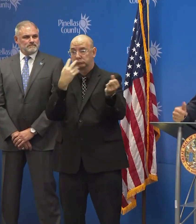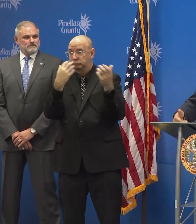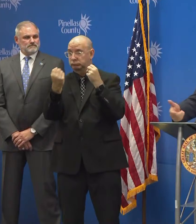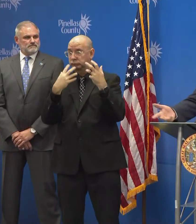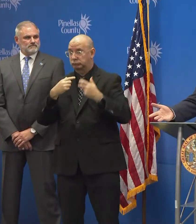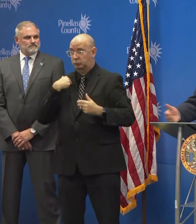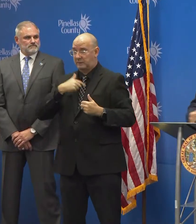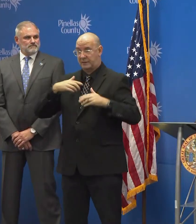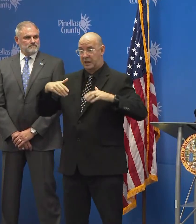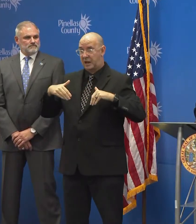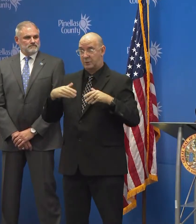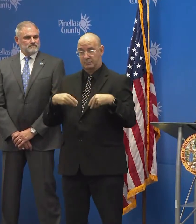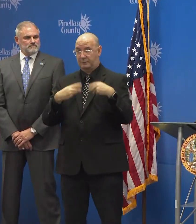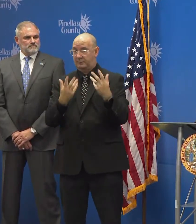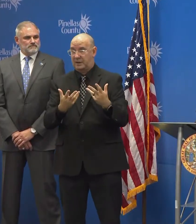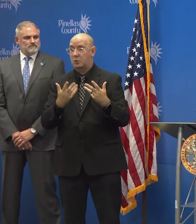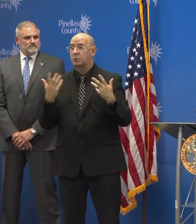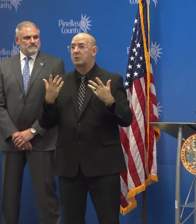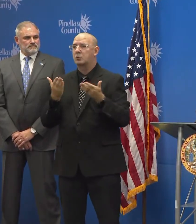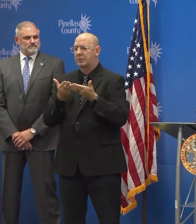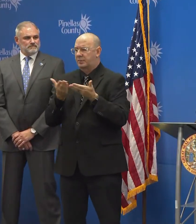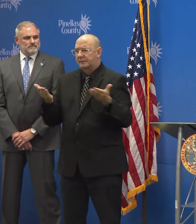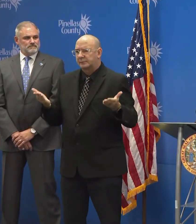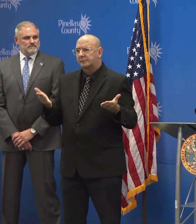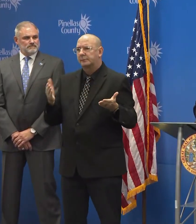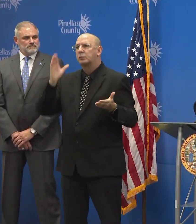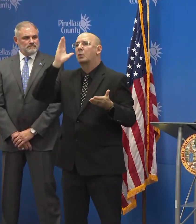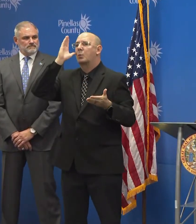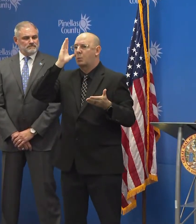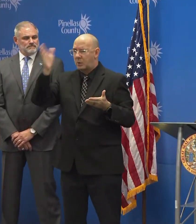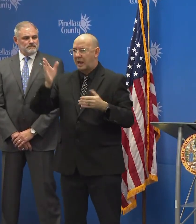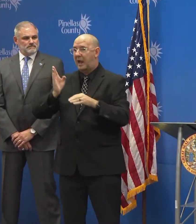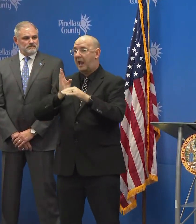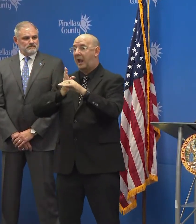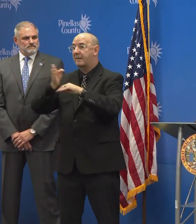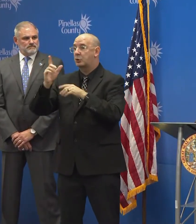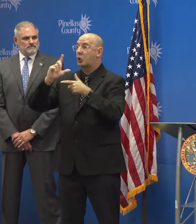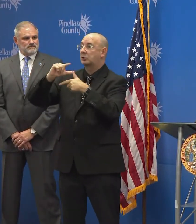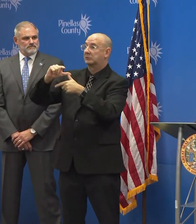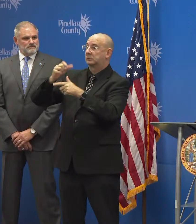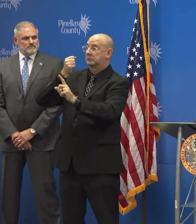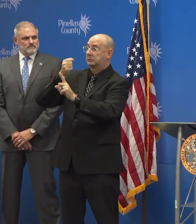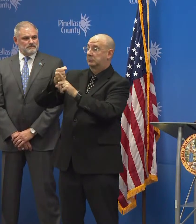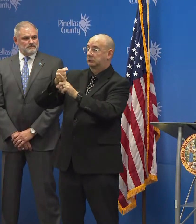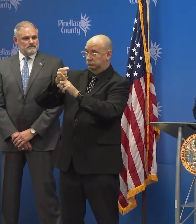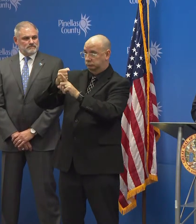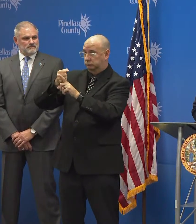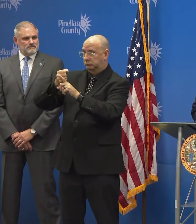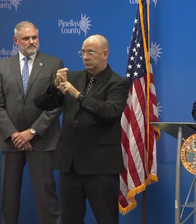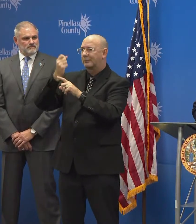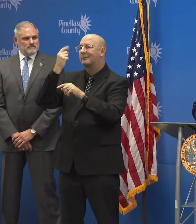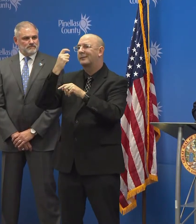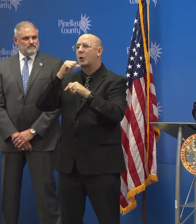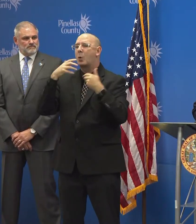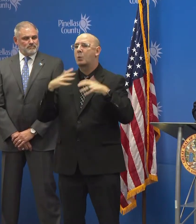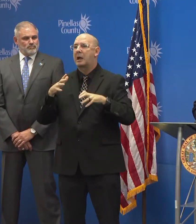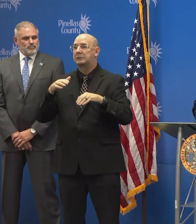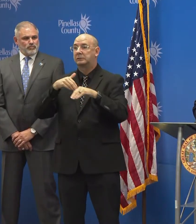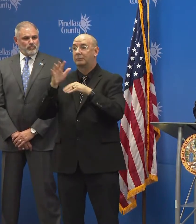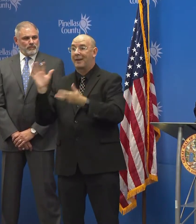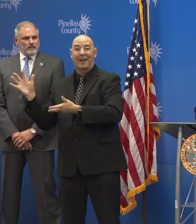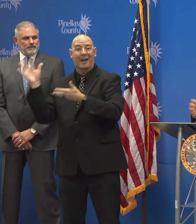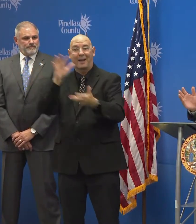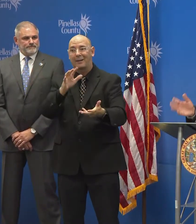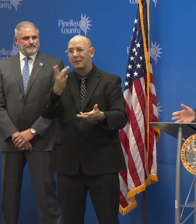that will be once the storm passes. It's like you don't want to just leave water in a trailer somewhere in Pinellas County